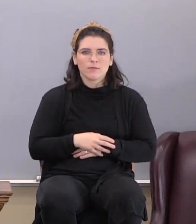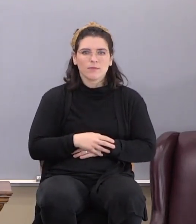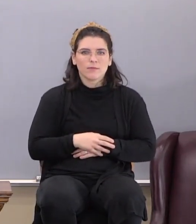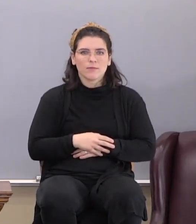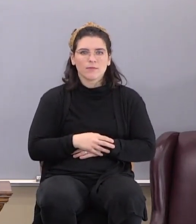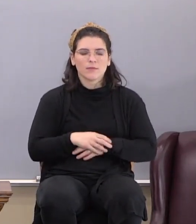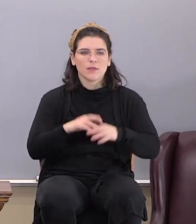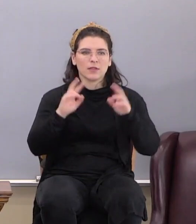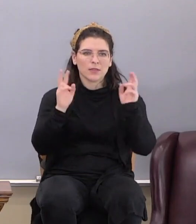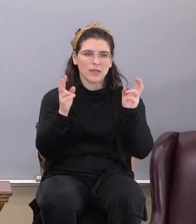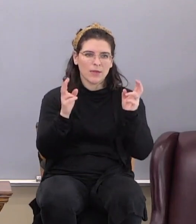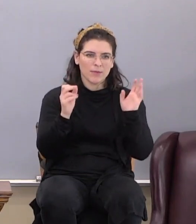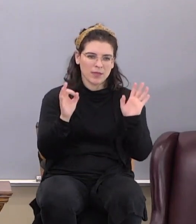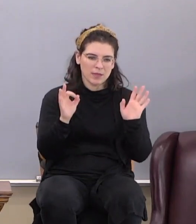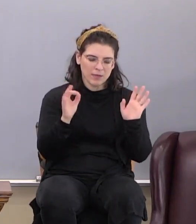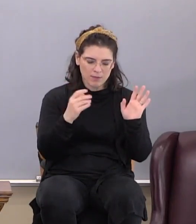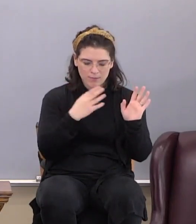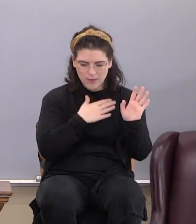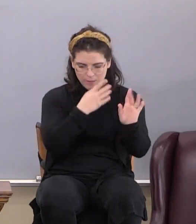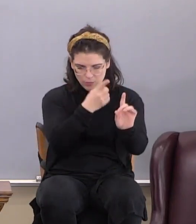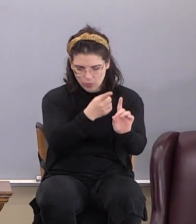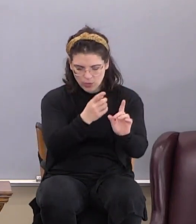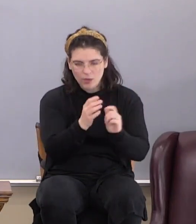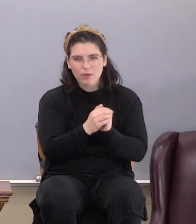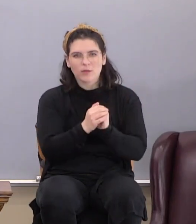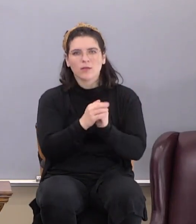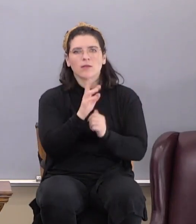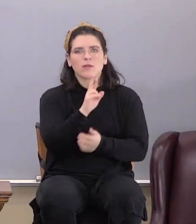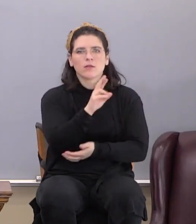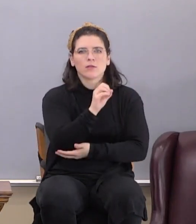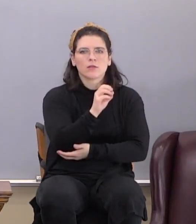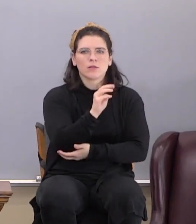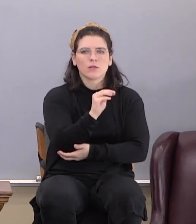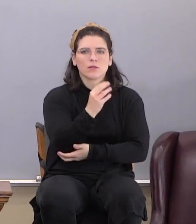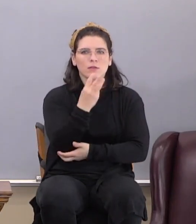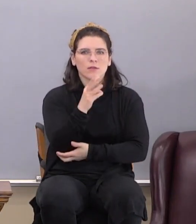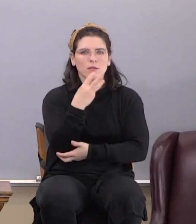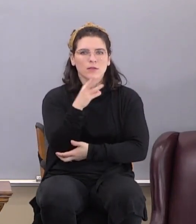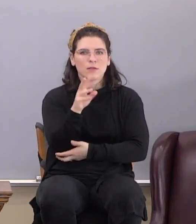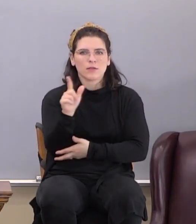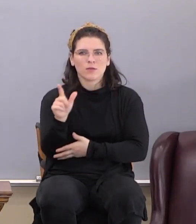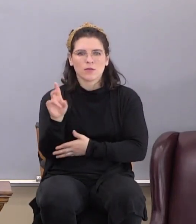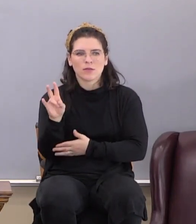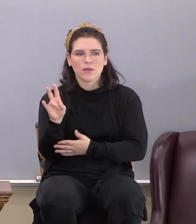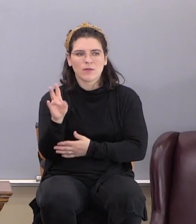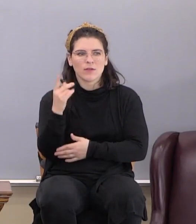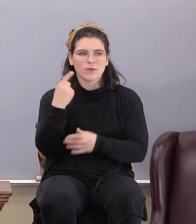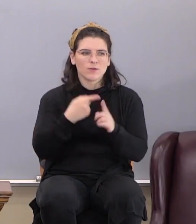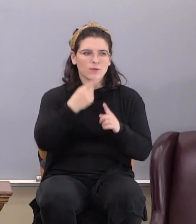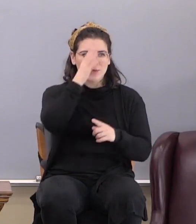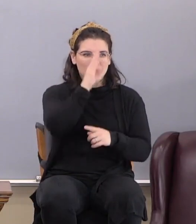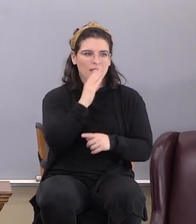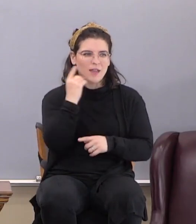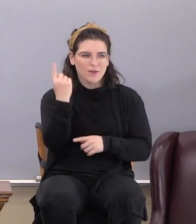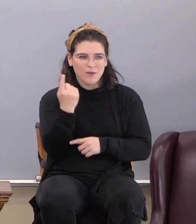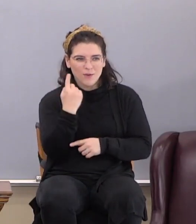The issue of the glory, and what I'm getting at, Romans chapter 16, verse 27, to God